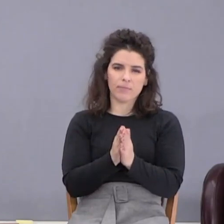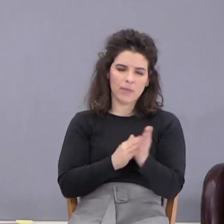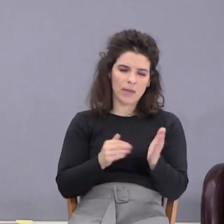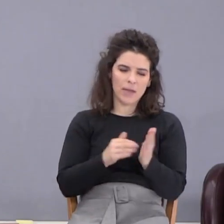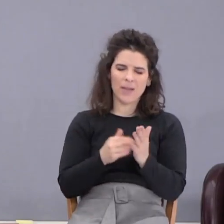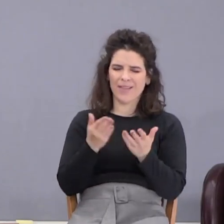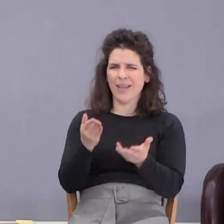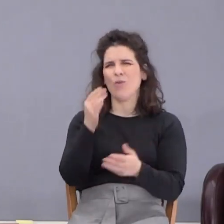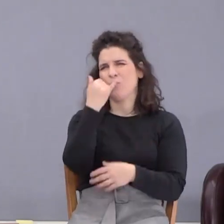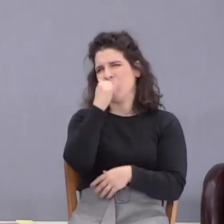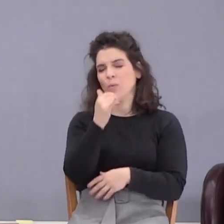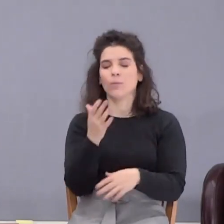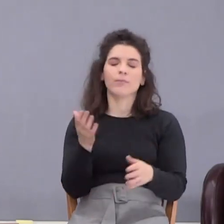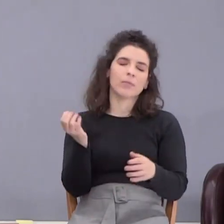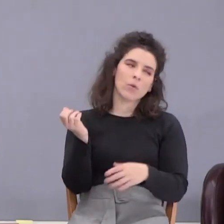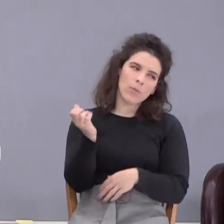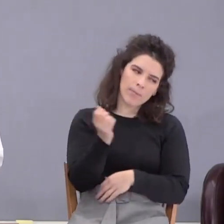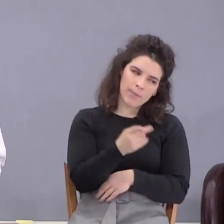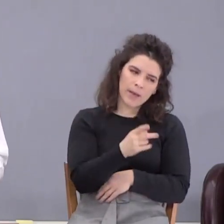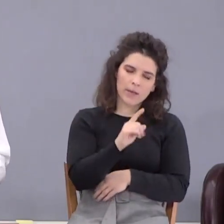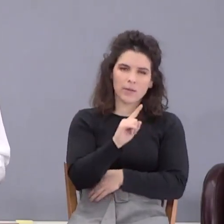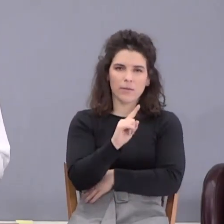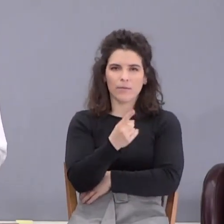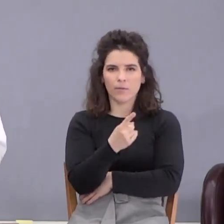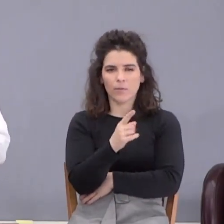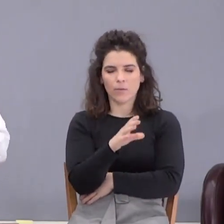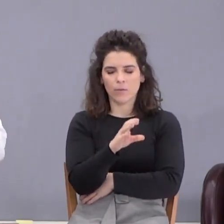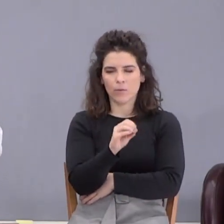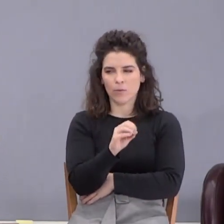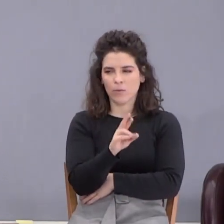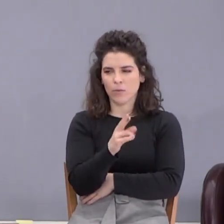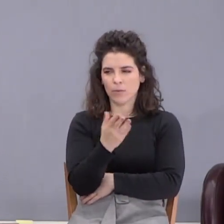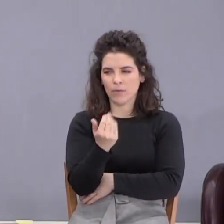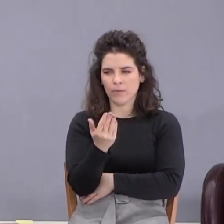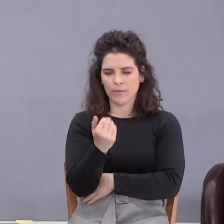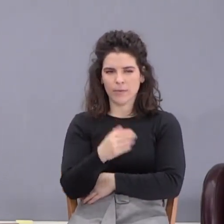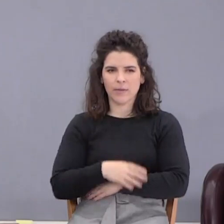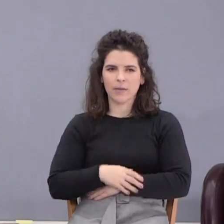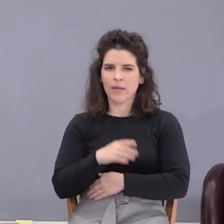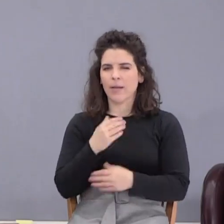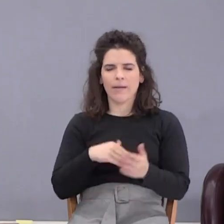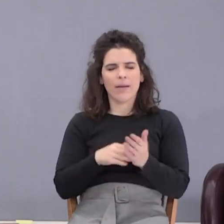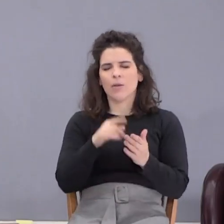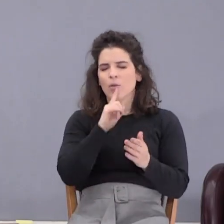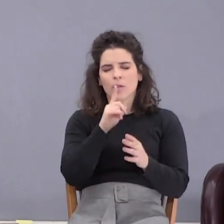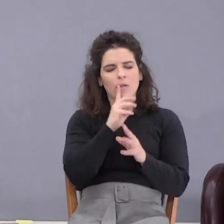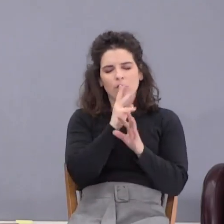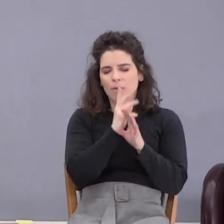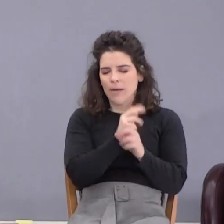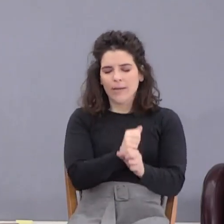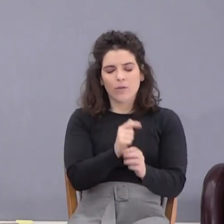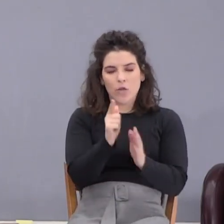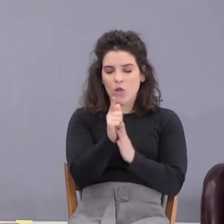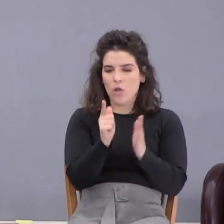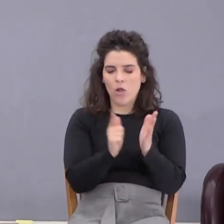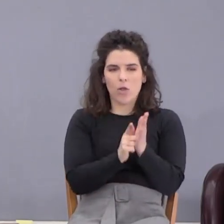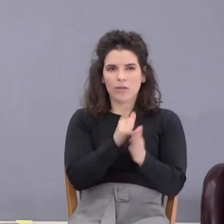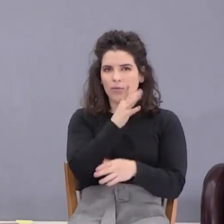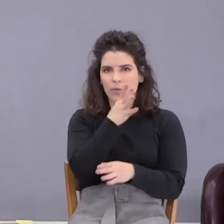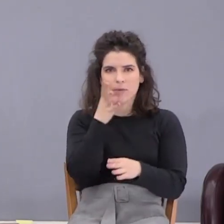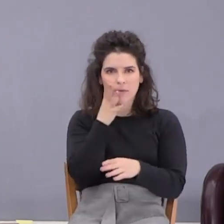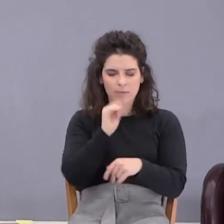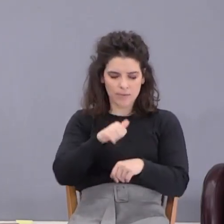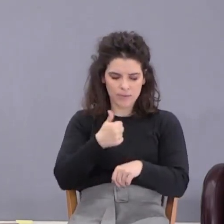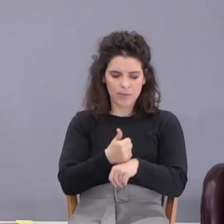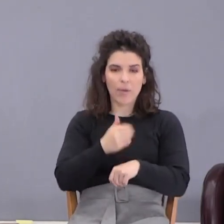thou fool. So go back to 1 Corinthians chapter 15. I think, again, it's just fascinating. The laws of agriculture were